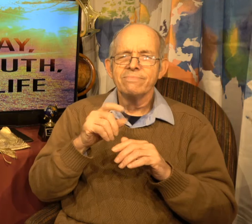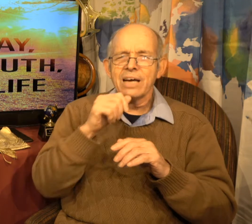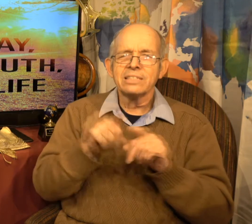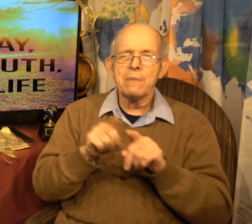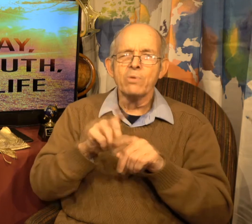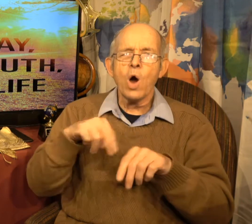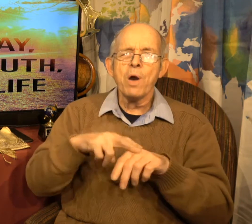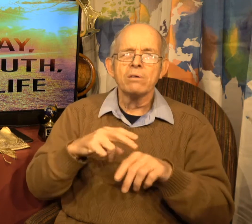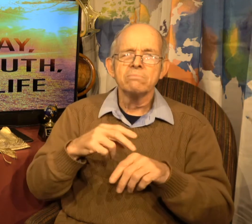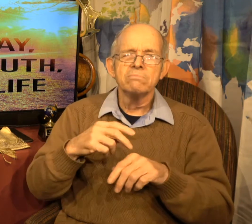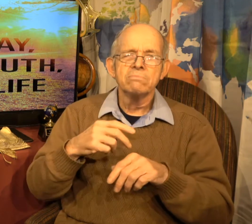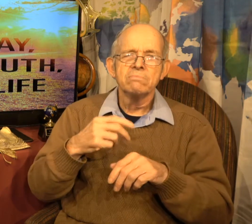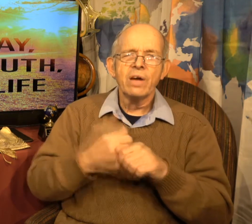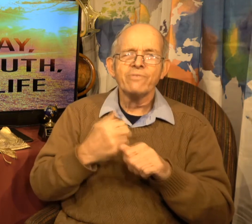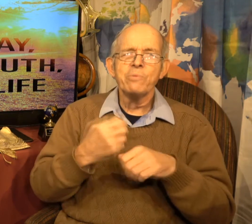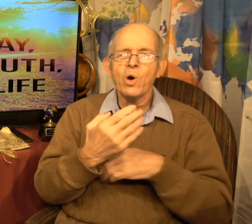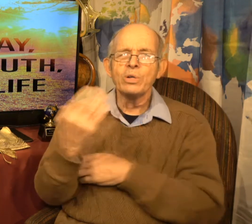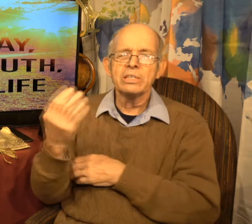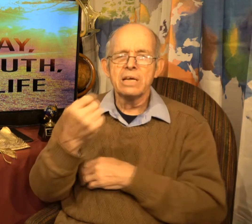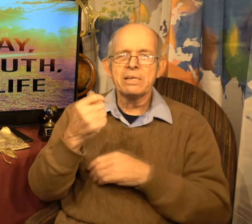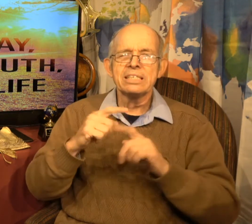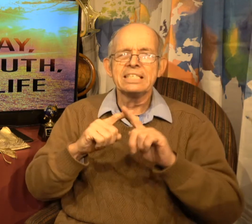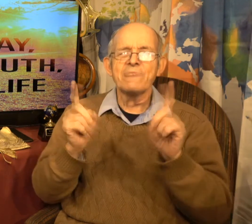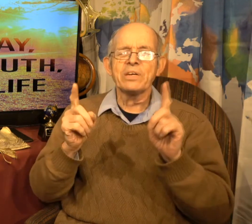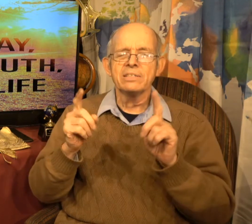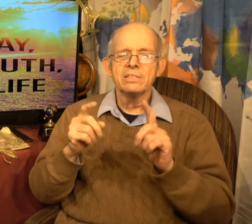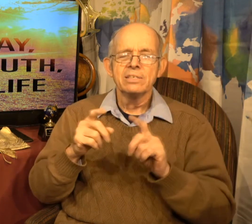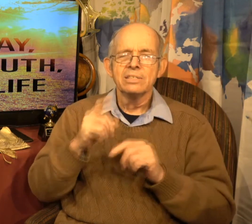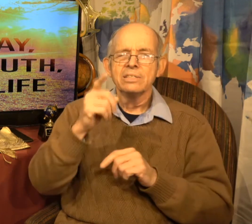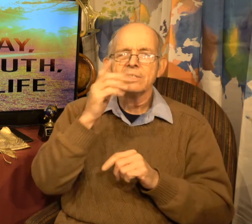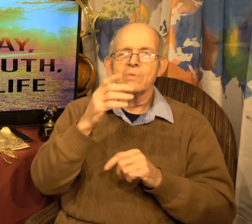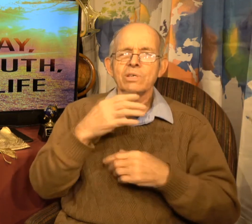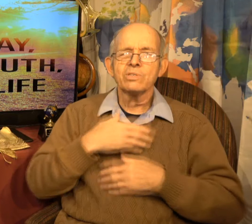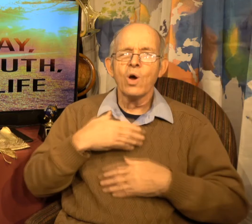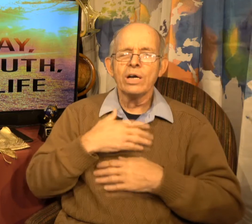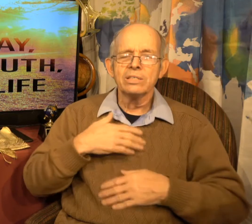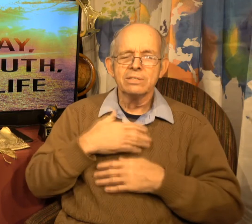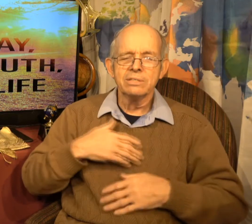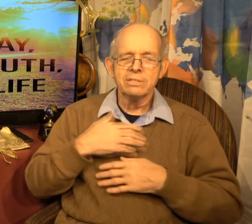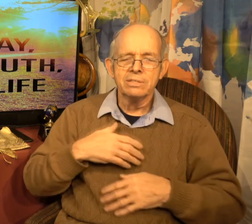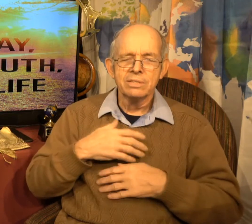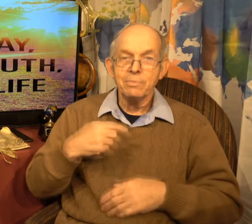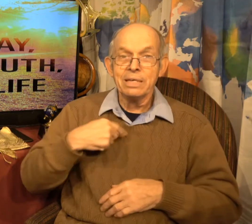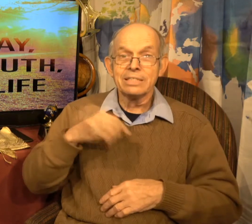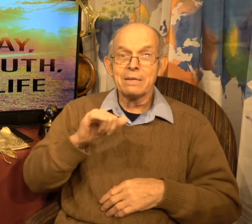Not same as normal. Every morning, never sipping. Never joy. Be safe,